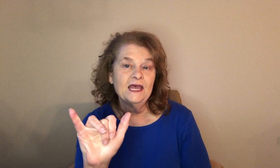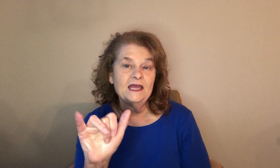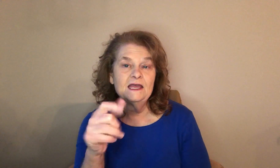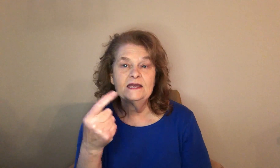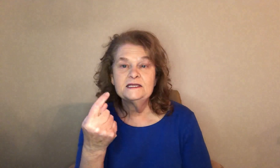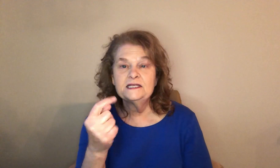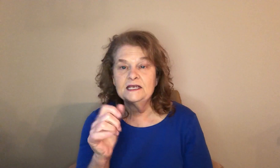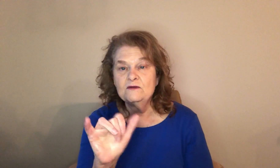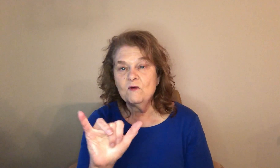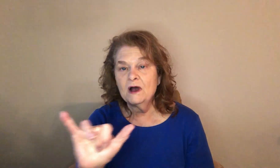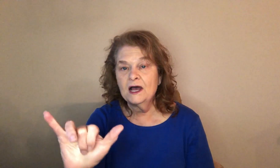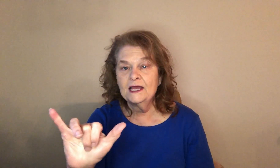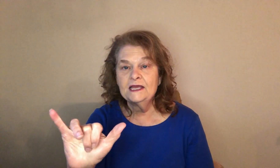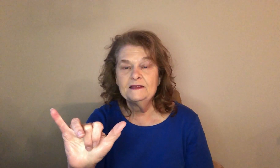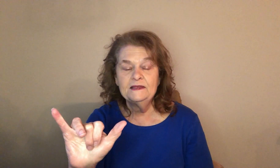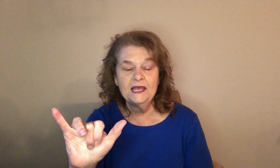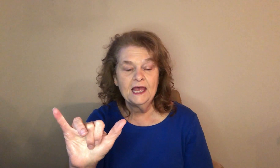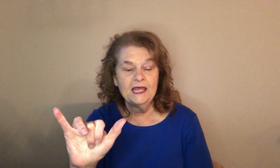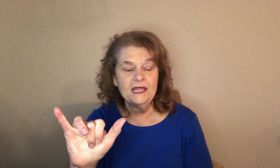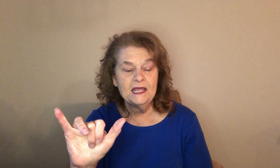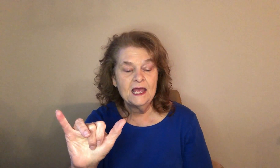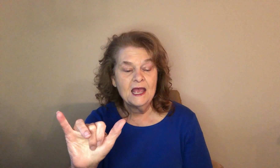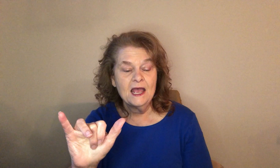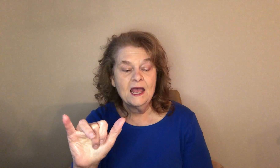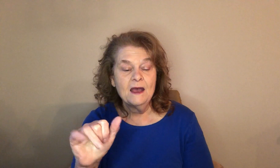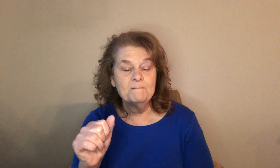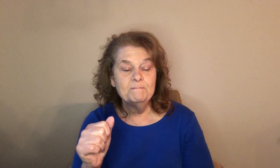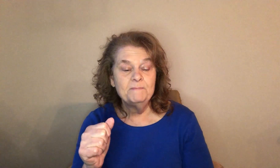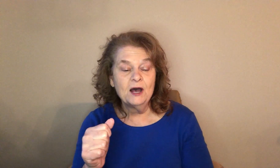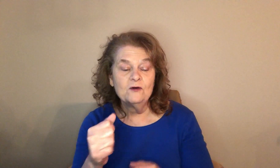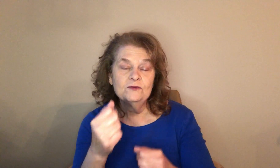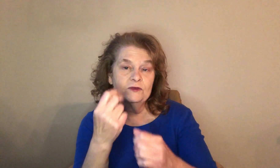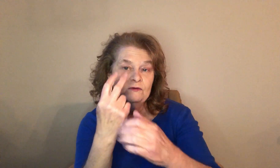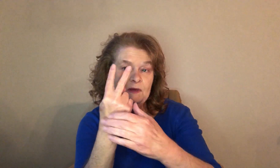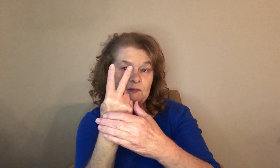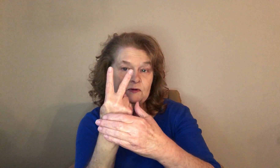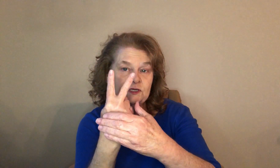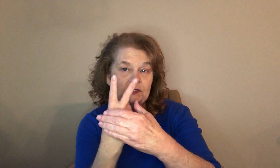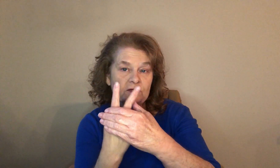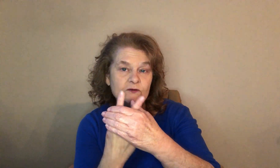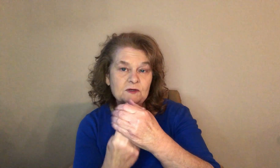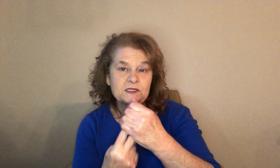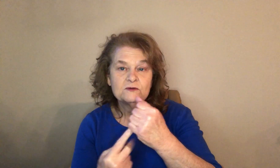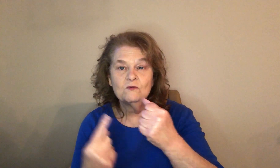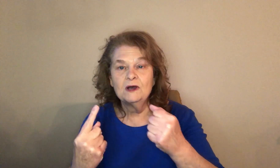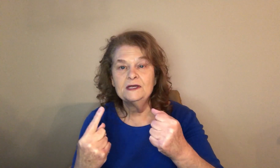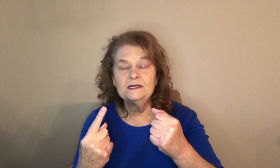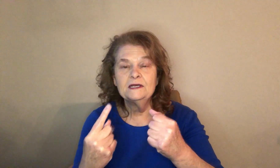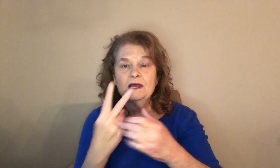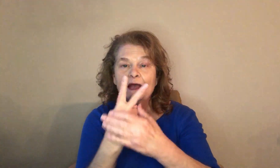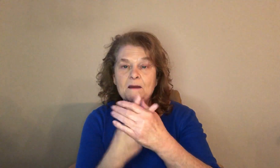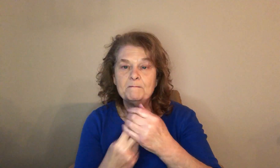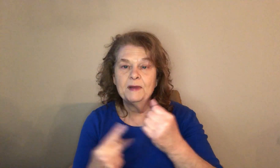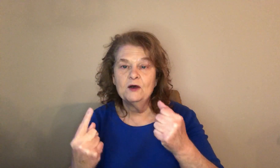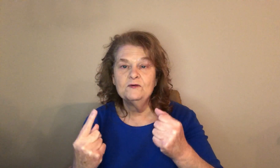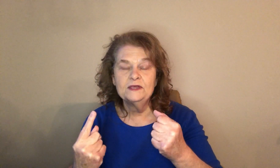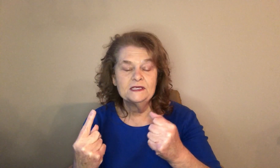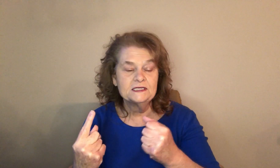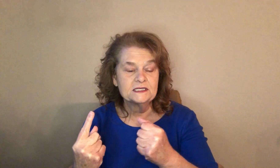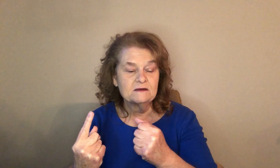they, T-Y, they, both, remember 2 into 1, both. This is also